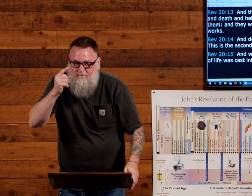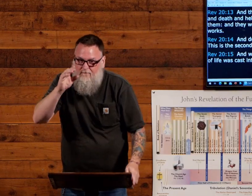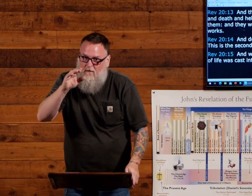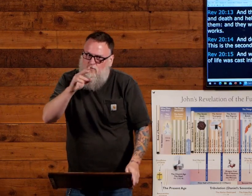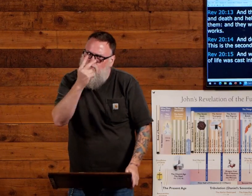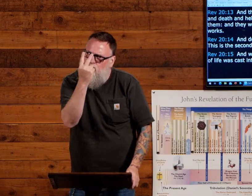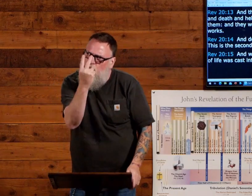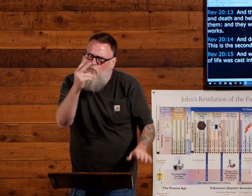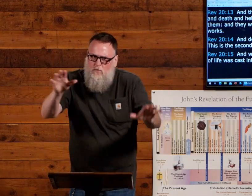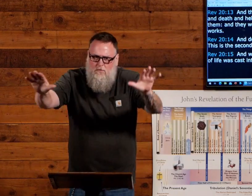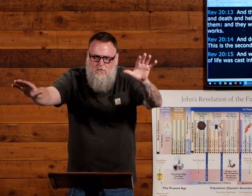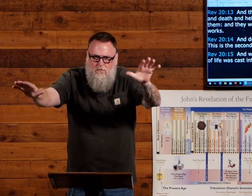understand.